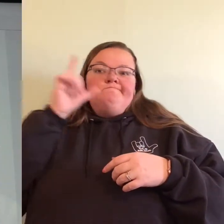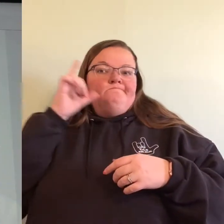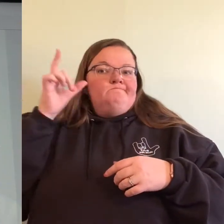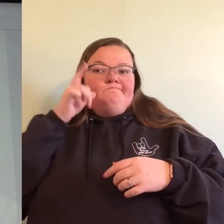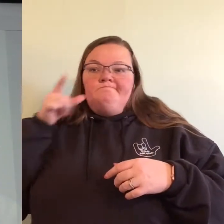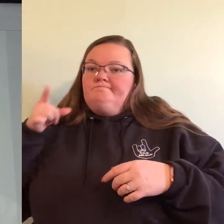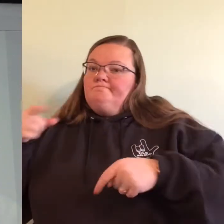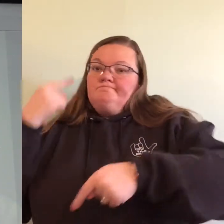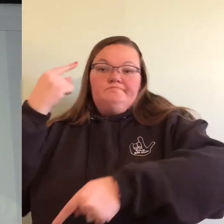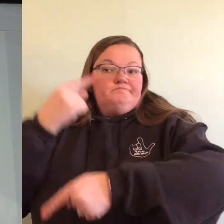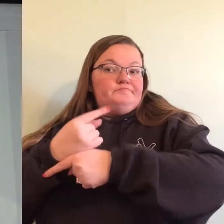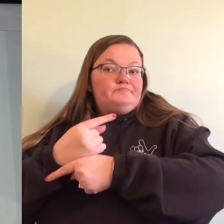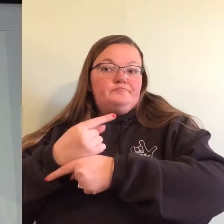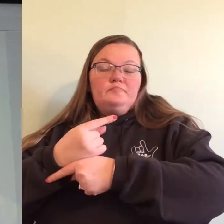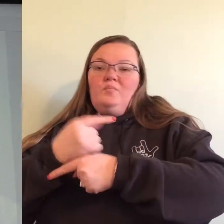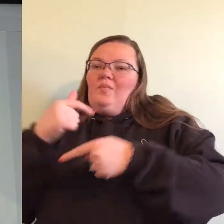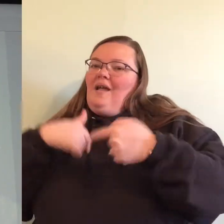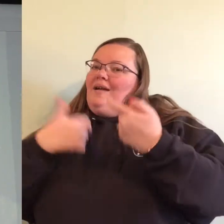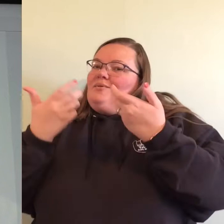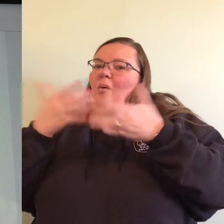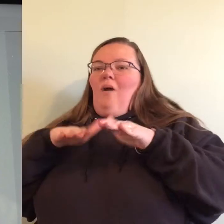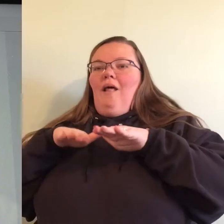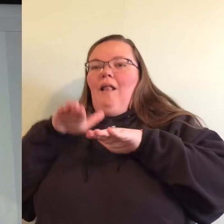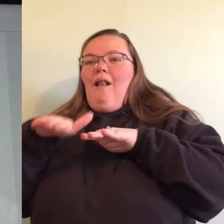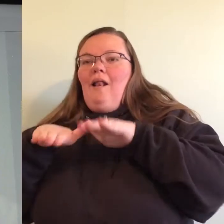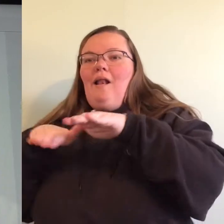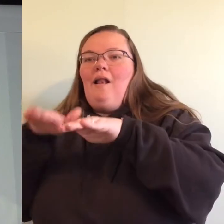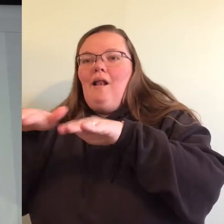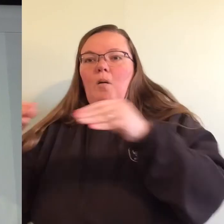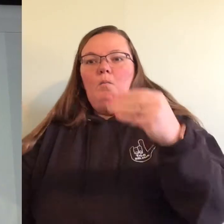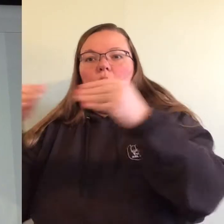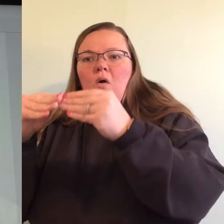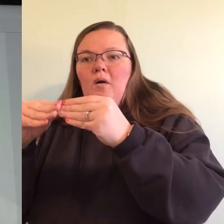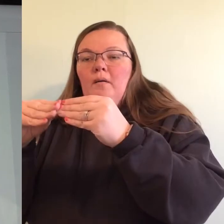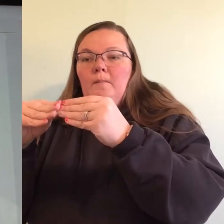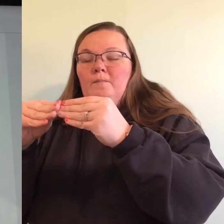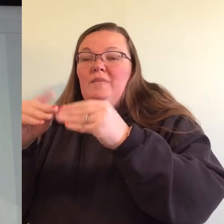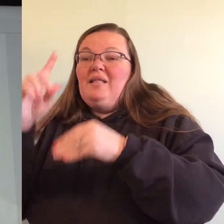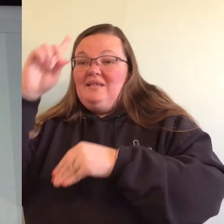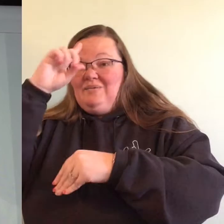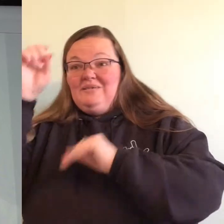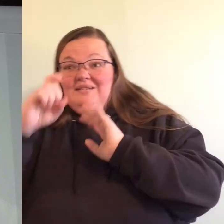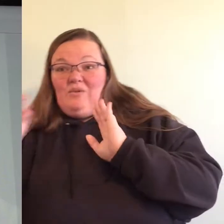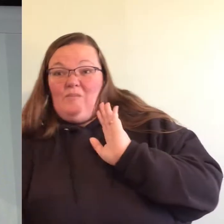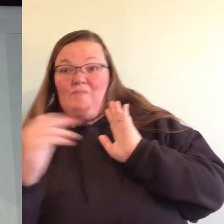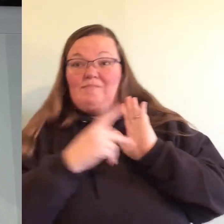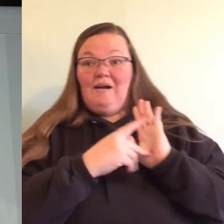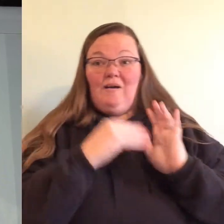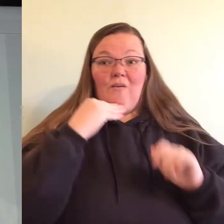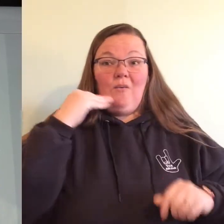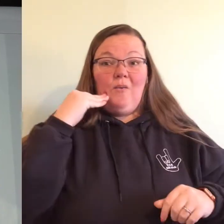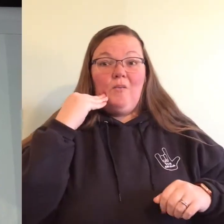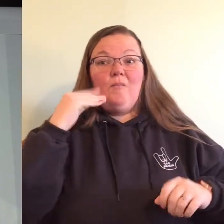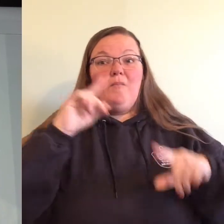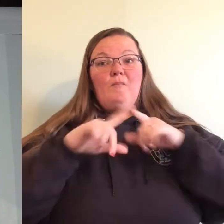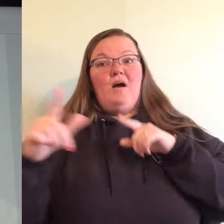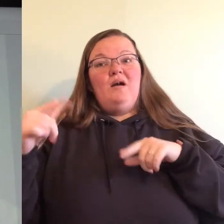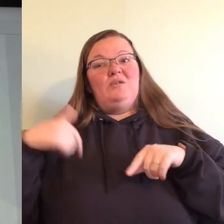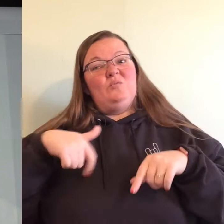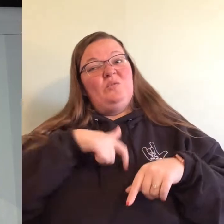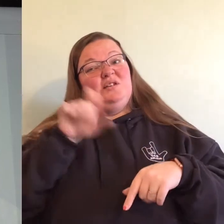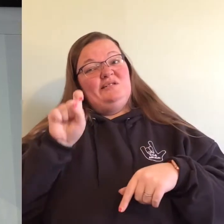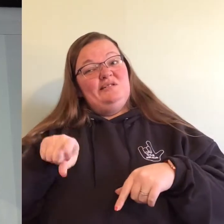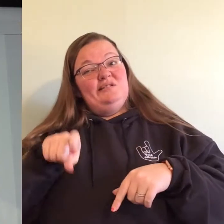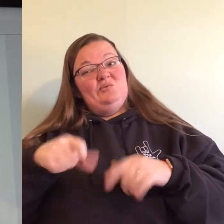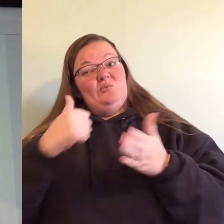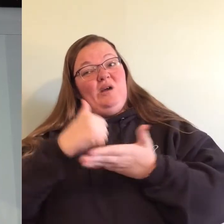that Lou is right," said Susan. "I don't want to go a step further, and I wish we'd never come. But I think we must try to do something for Mr. Whatever his name is. I mean the